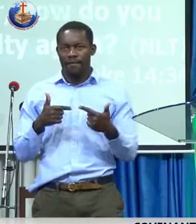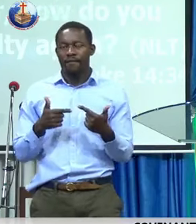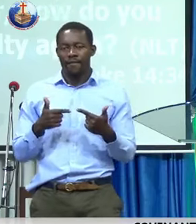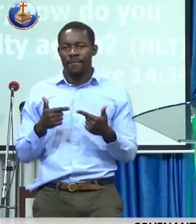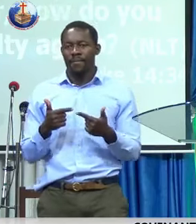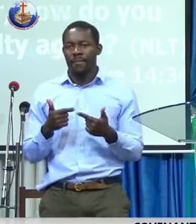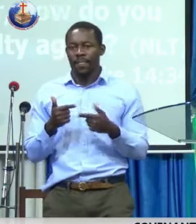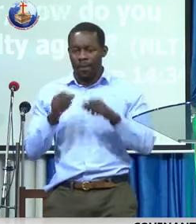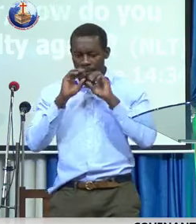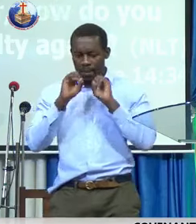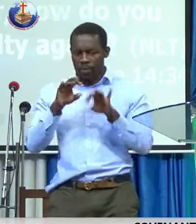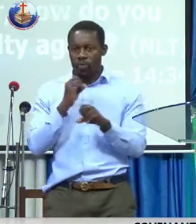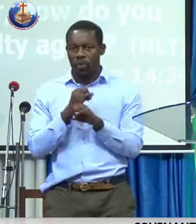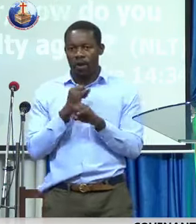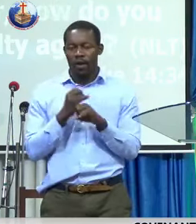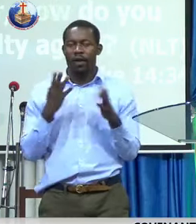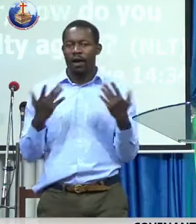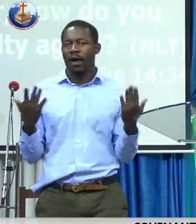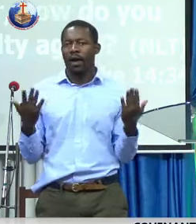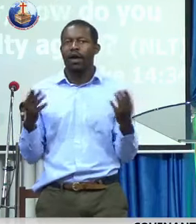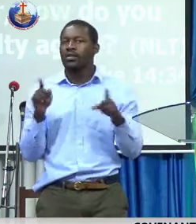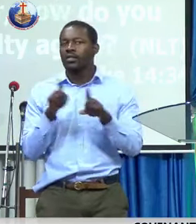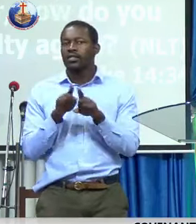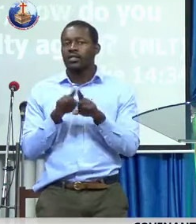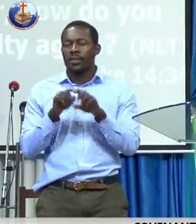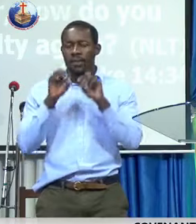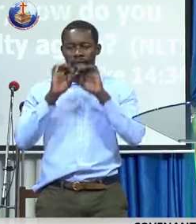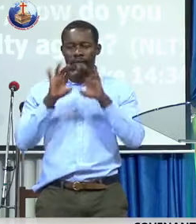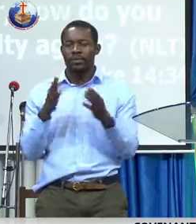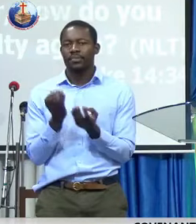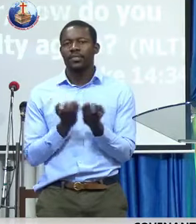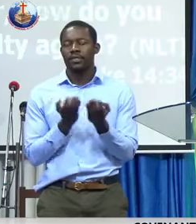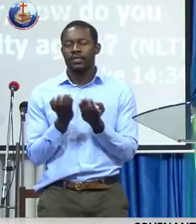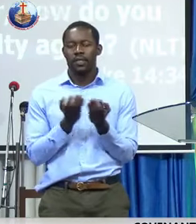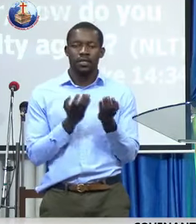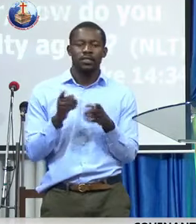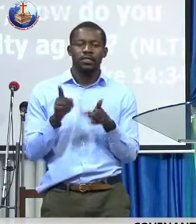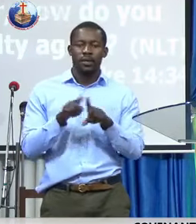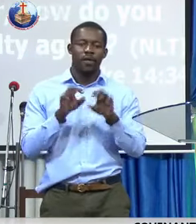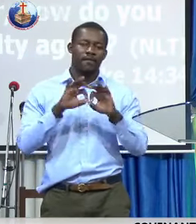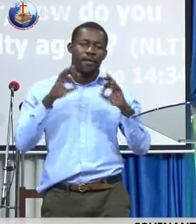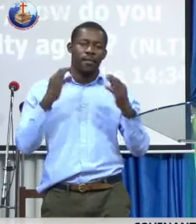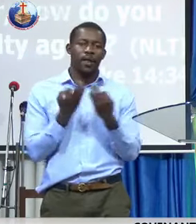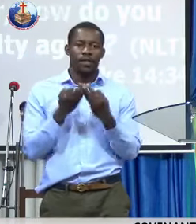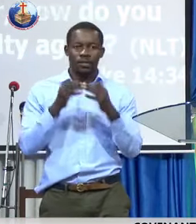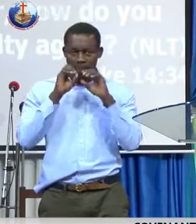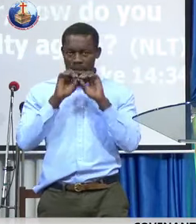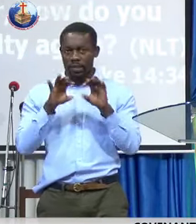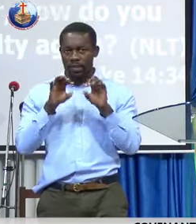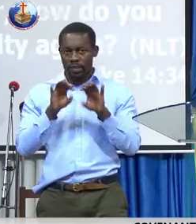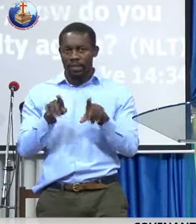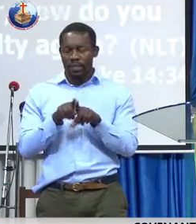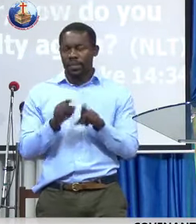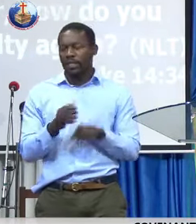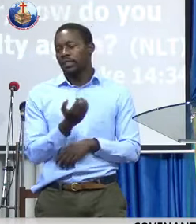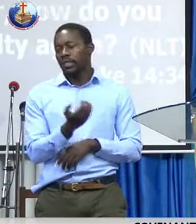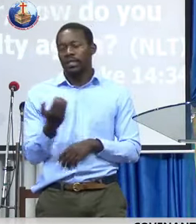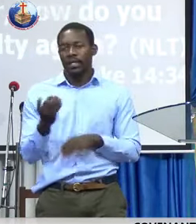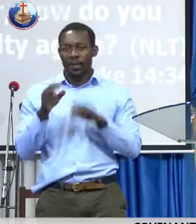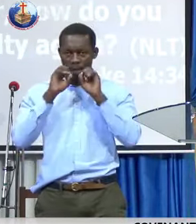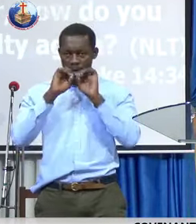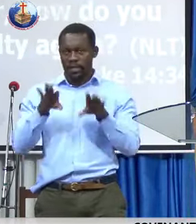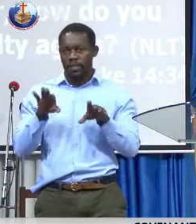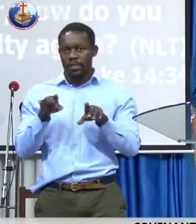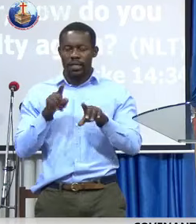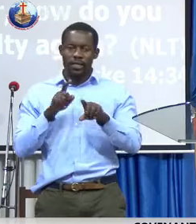the work of our hands. Bless our businesses. Bless our families. Bless our children. Even